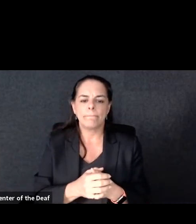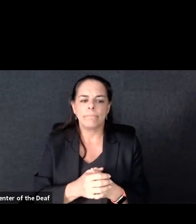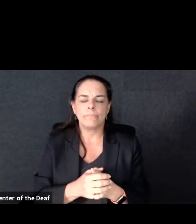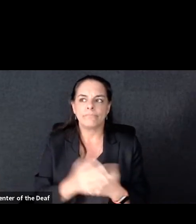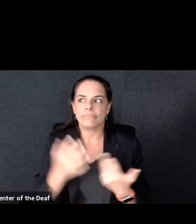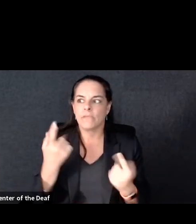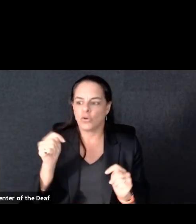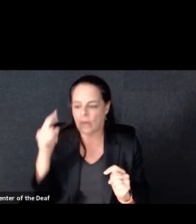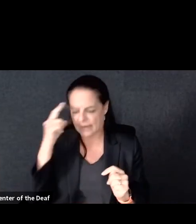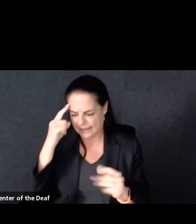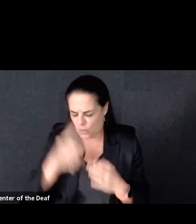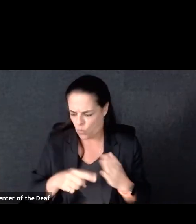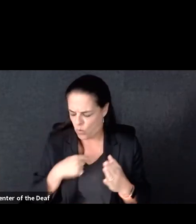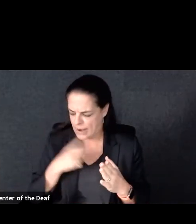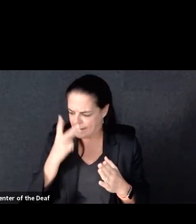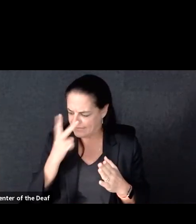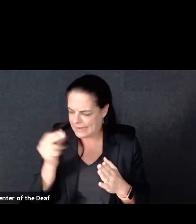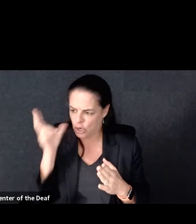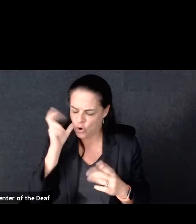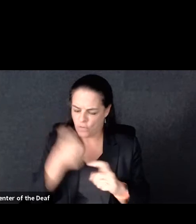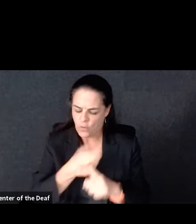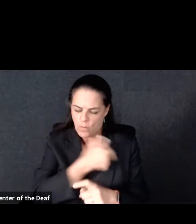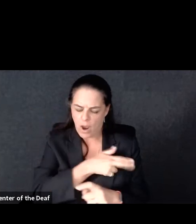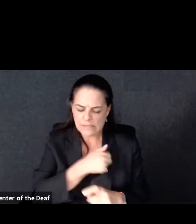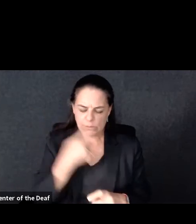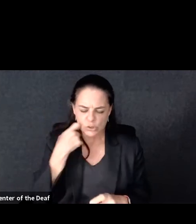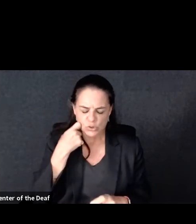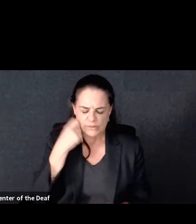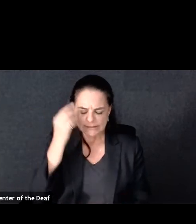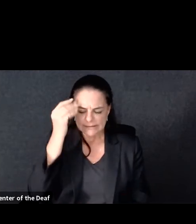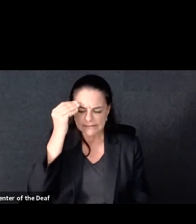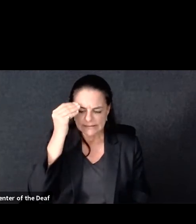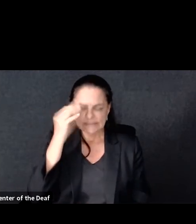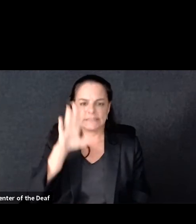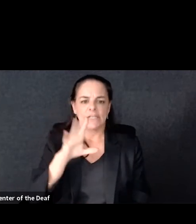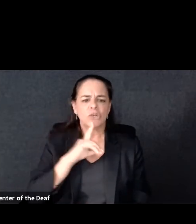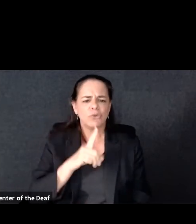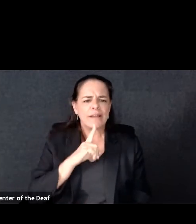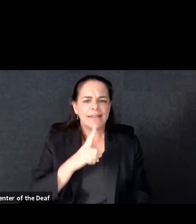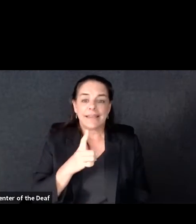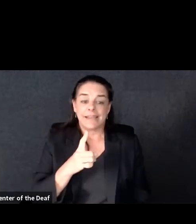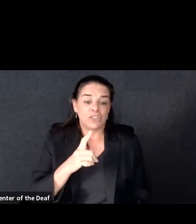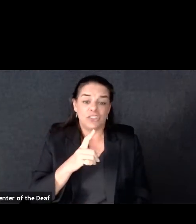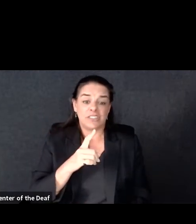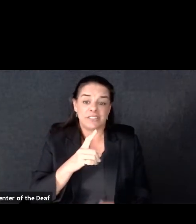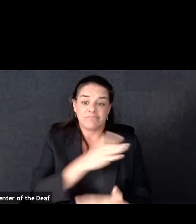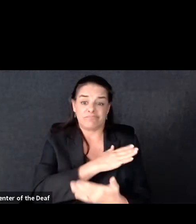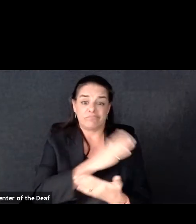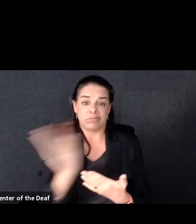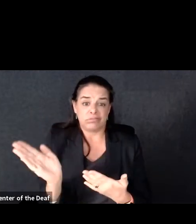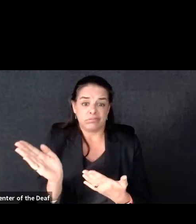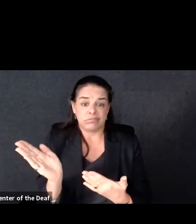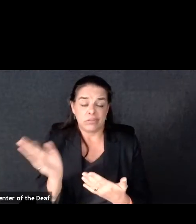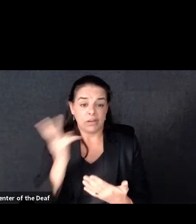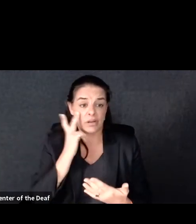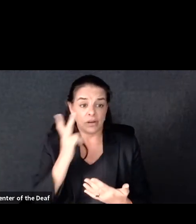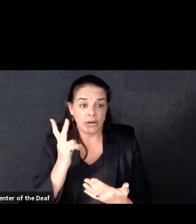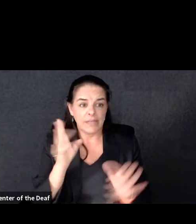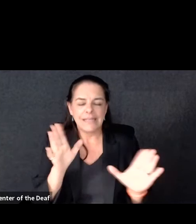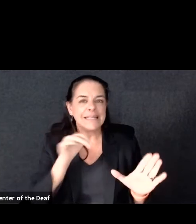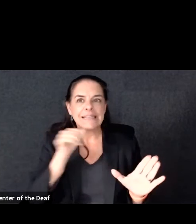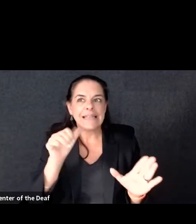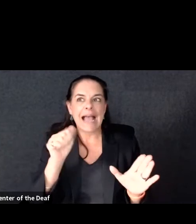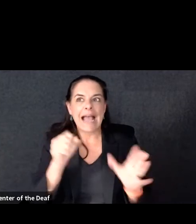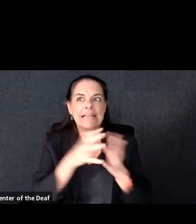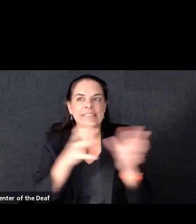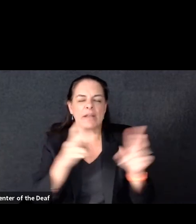Trying to think of what I have seen and heard from the hospitals recently. Again, it's pretty much across the board. We are seeing, again, not as much in the